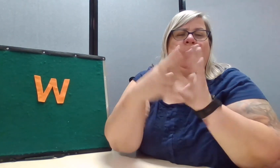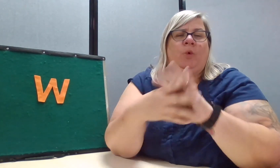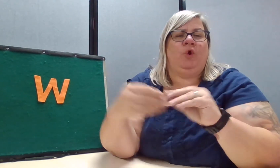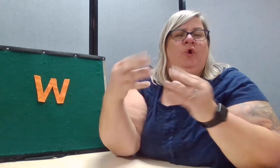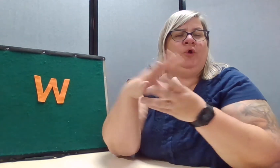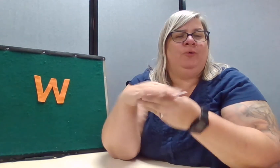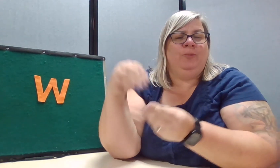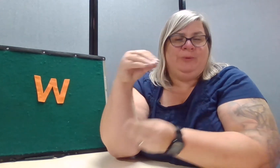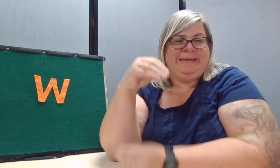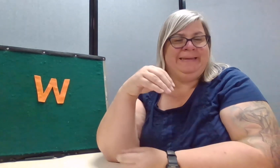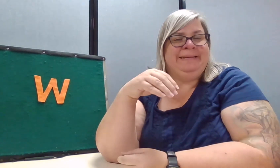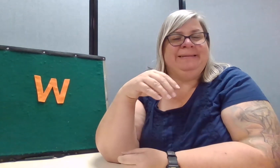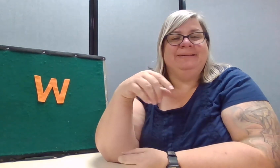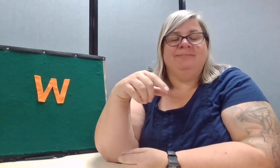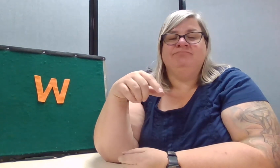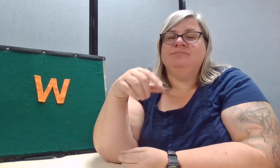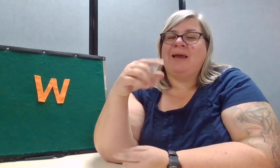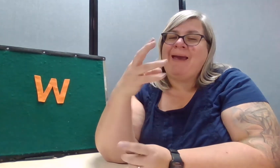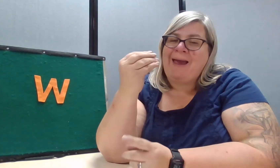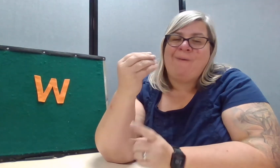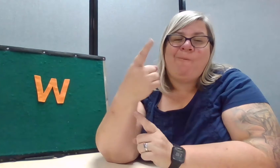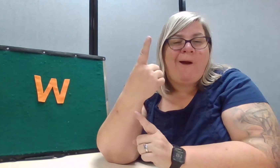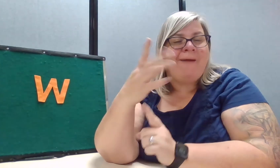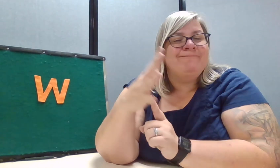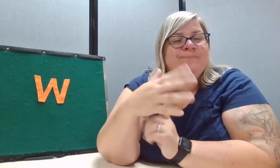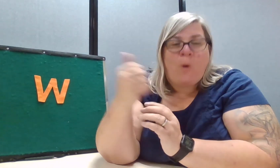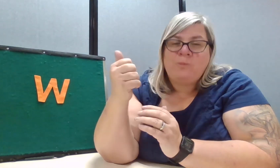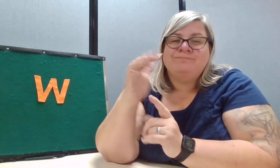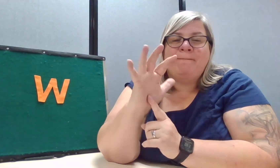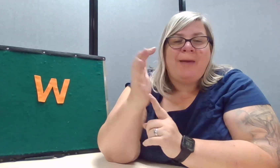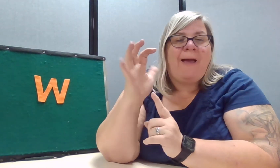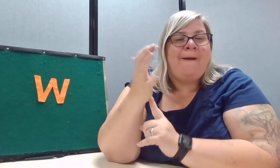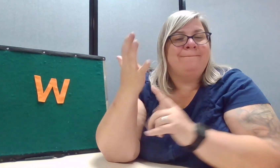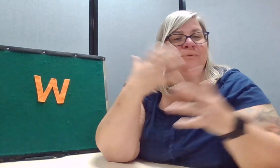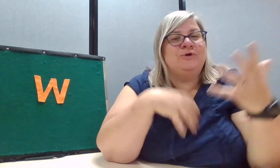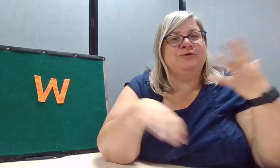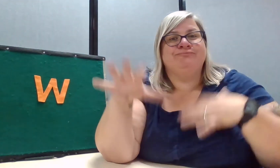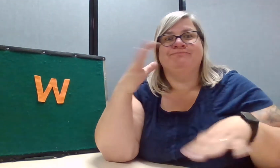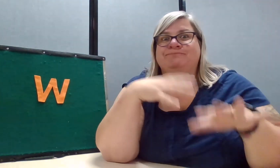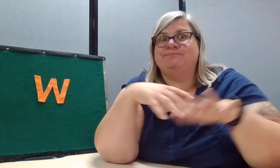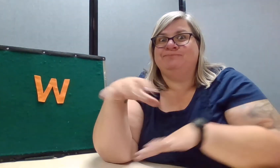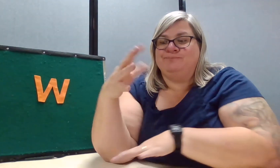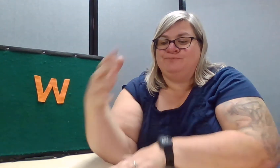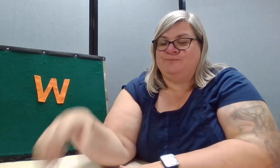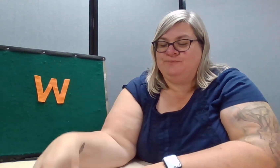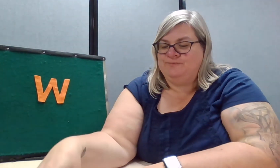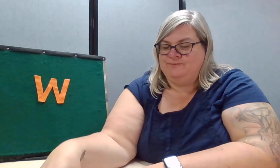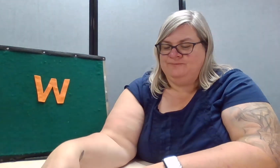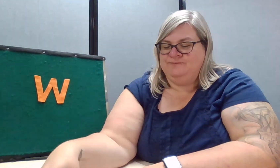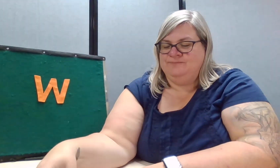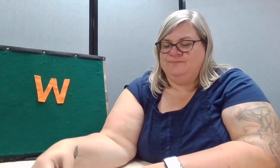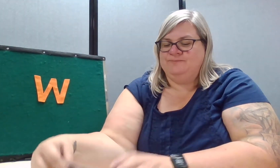In old stories, and one of the most popular outfits or costumes to